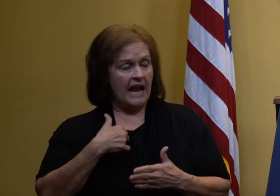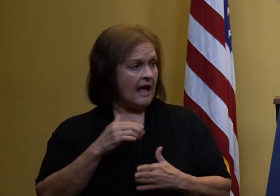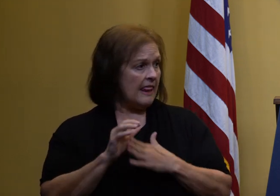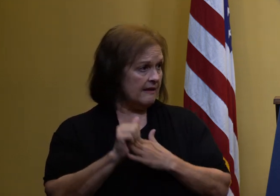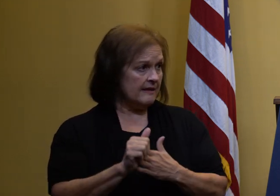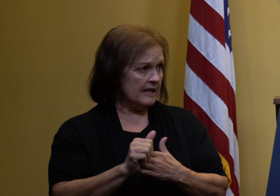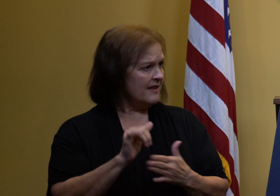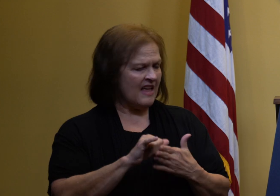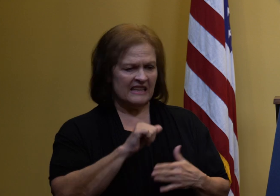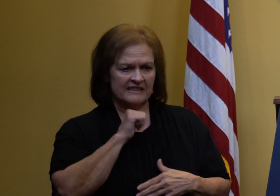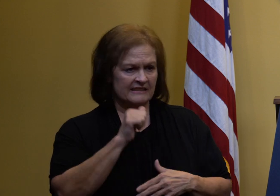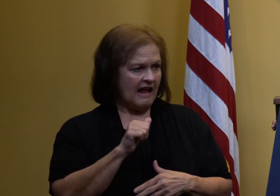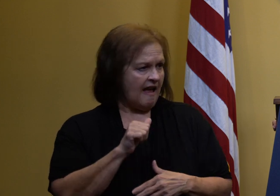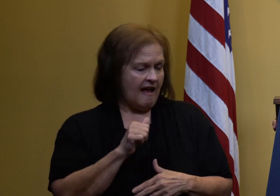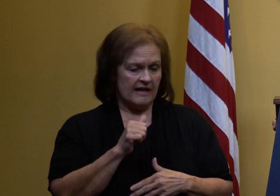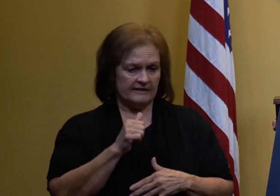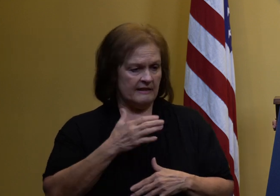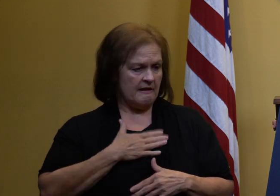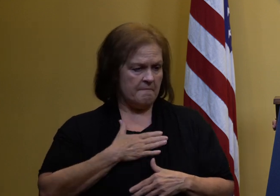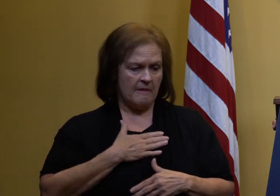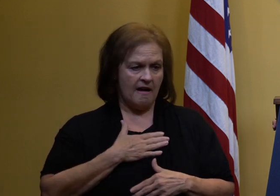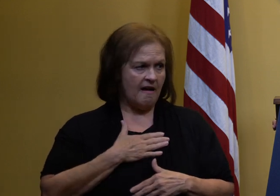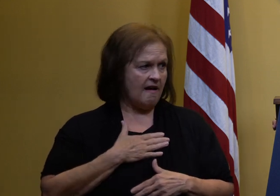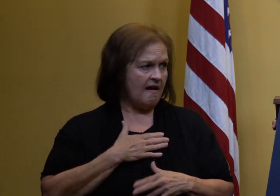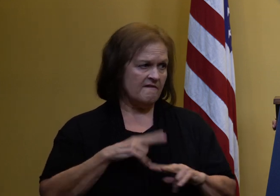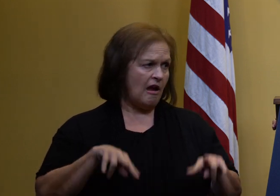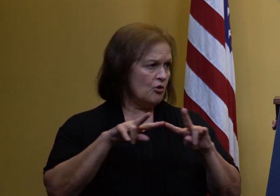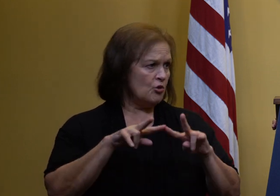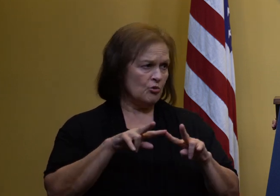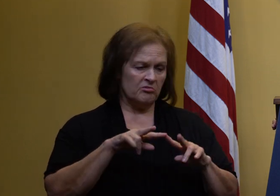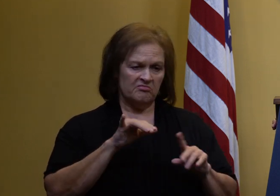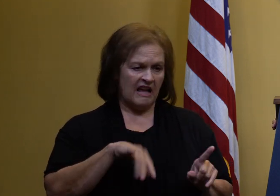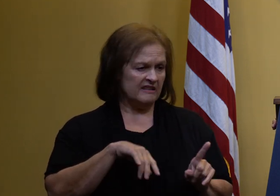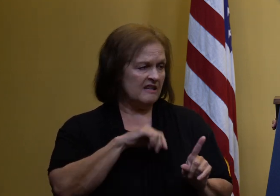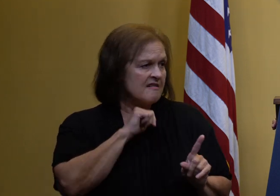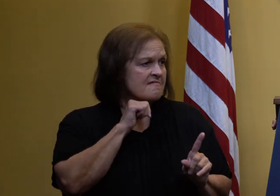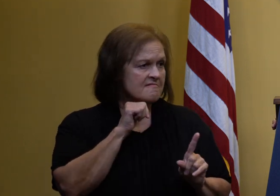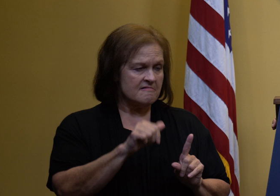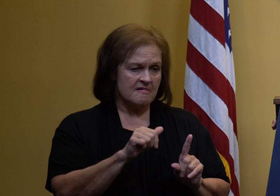on. This doesn't speak to my values at all. It's unconstitutional.